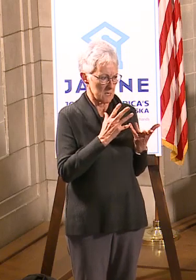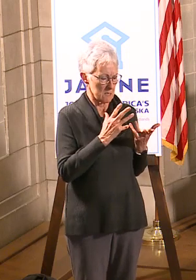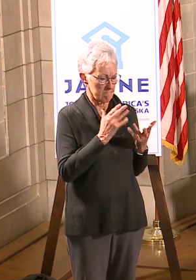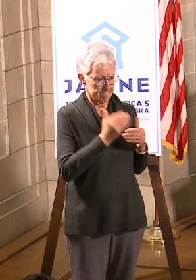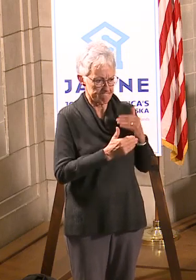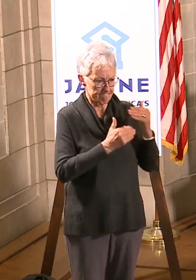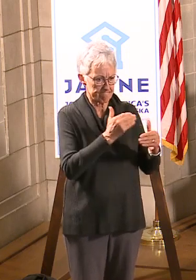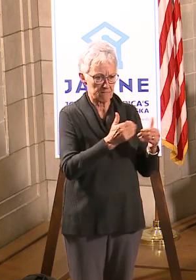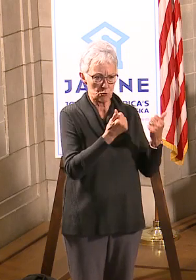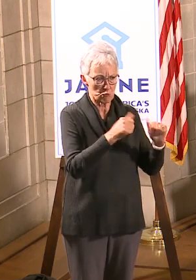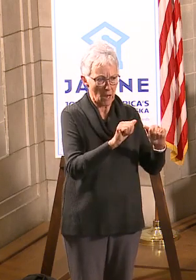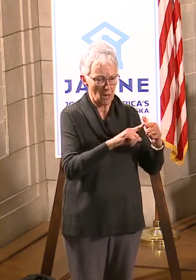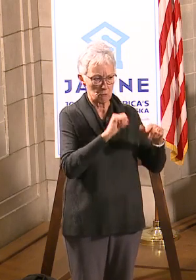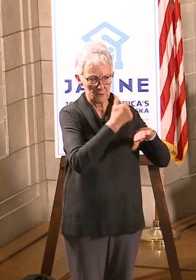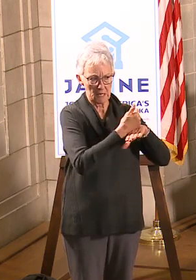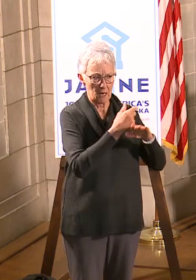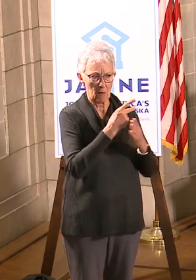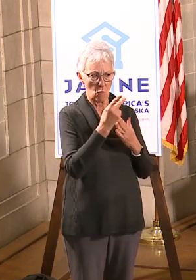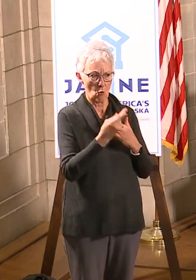times until